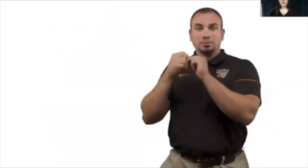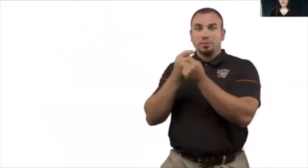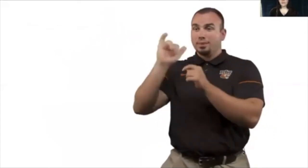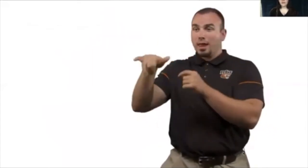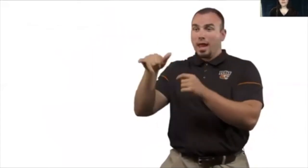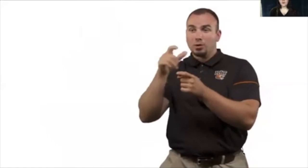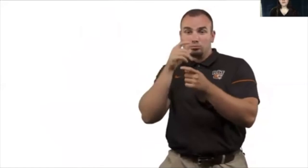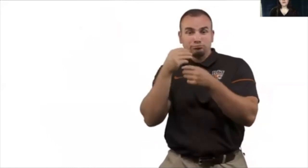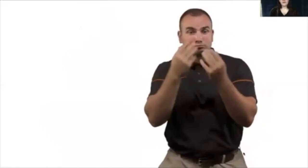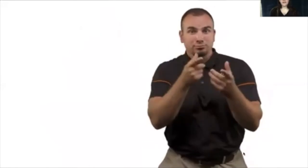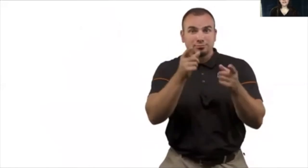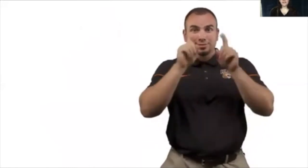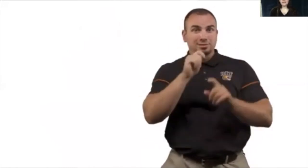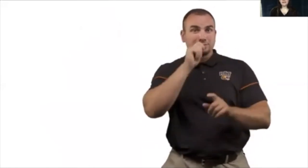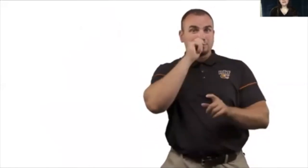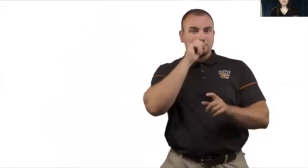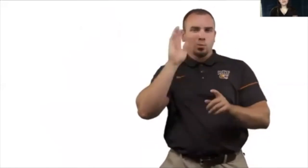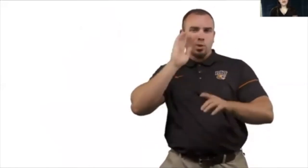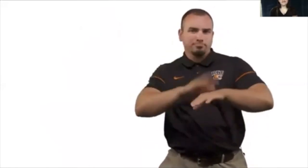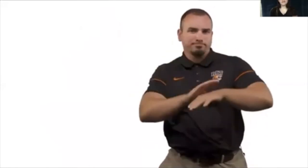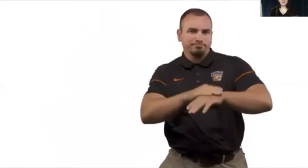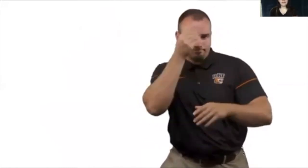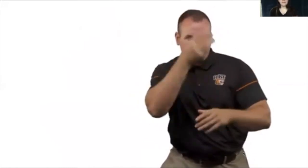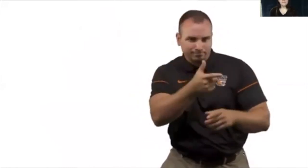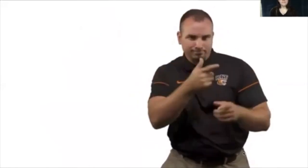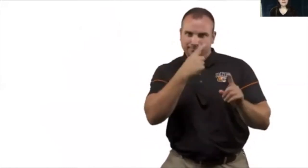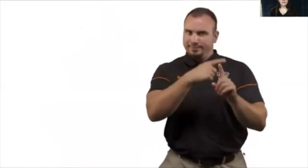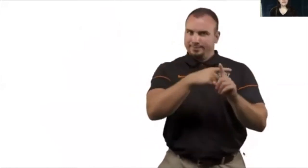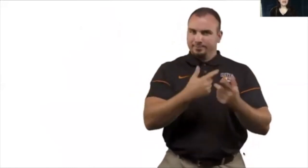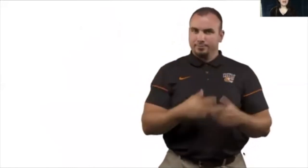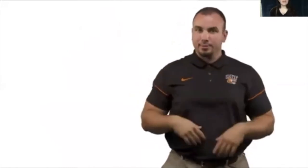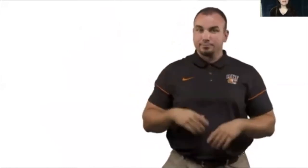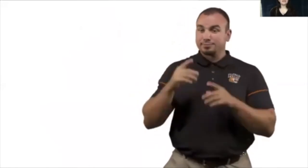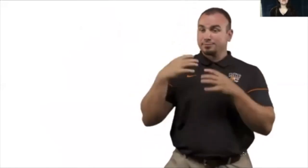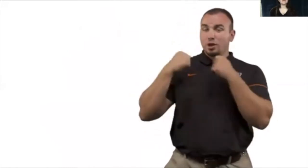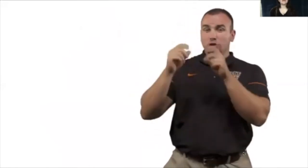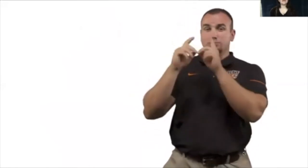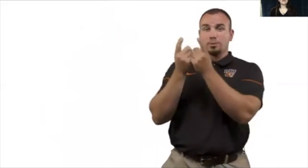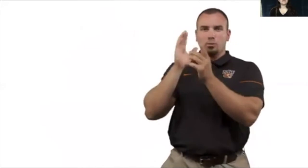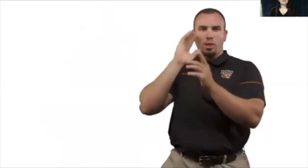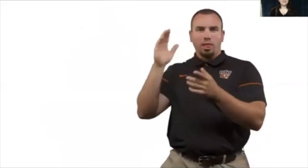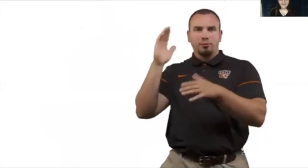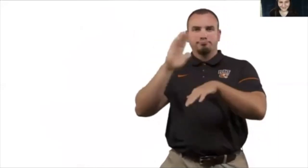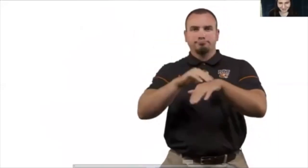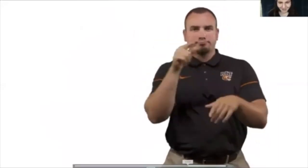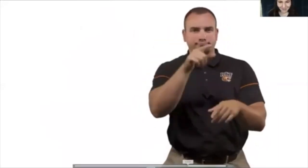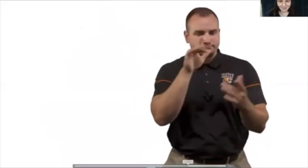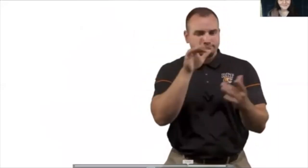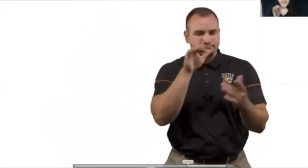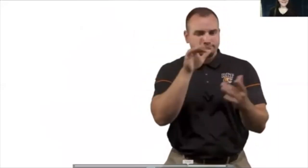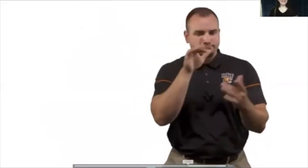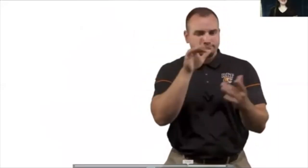If you may have been exposed to COVID-19, there's contact tracing. Someone that has, again, I'm going to